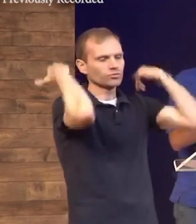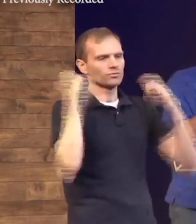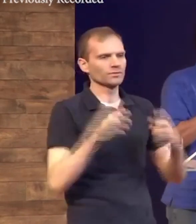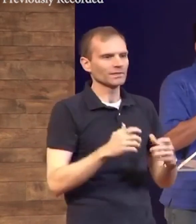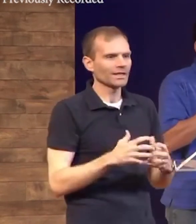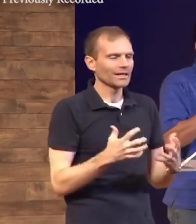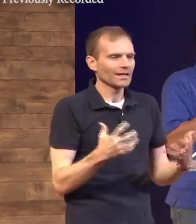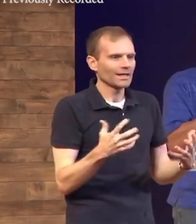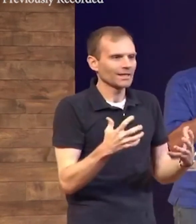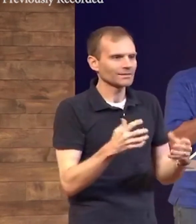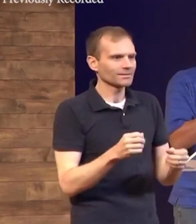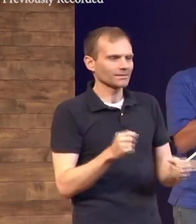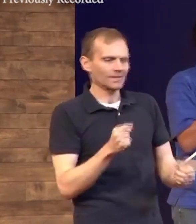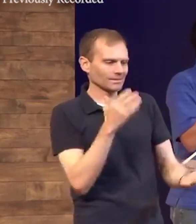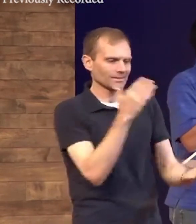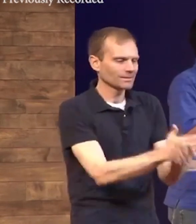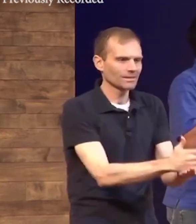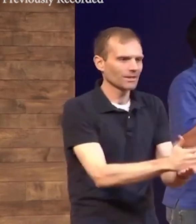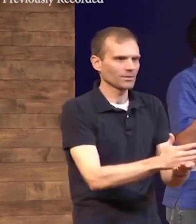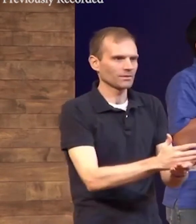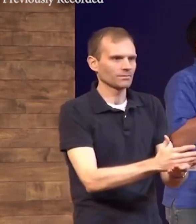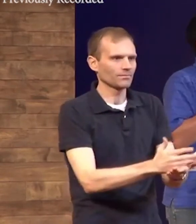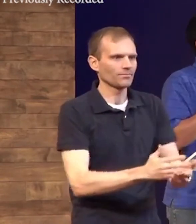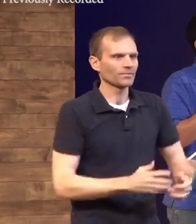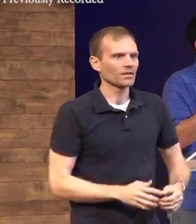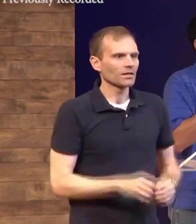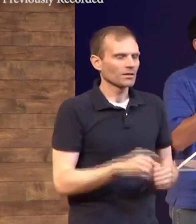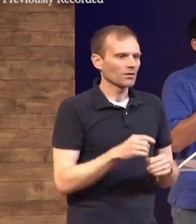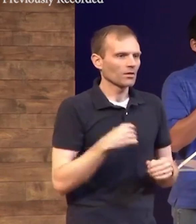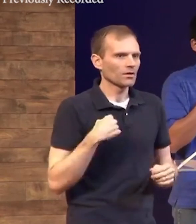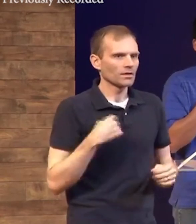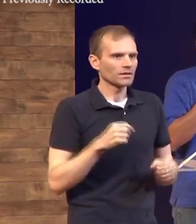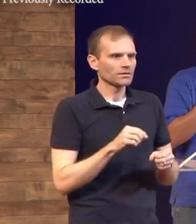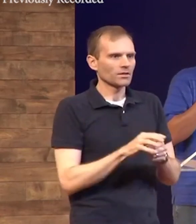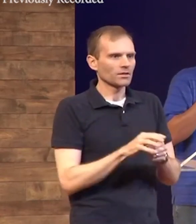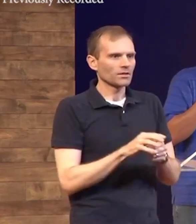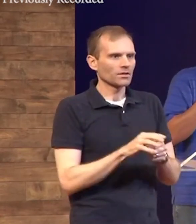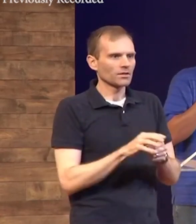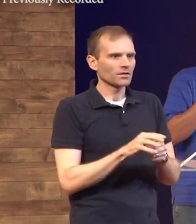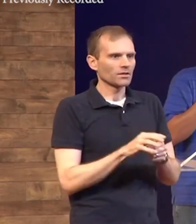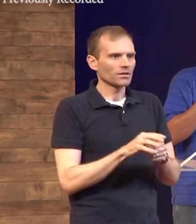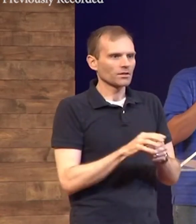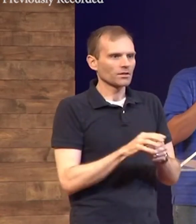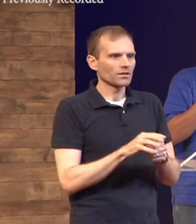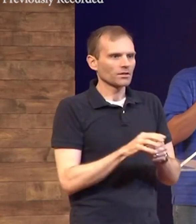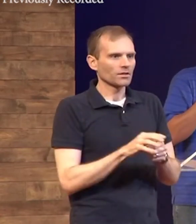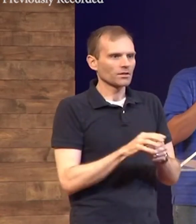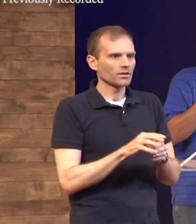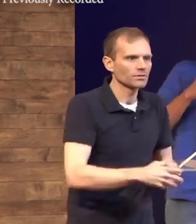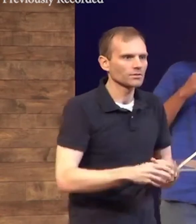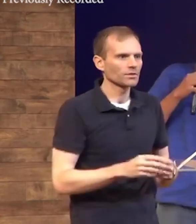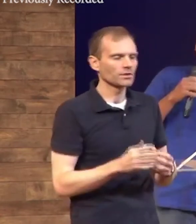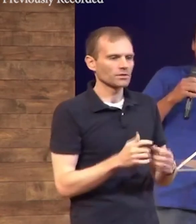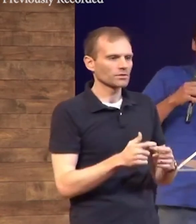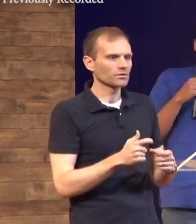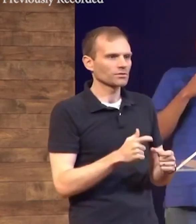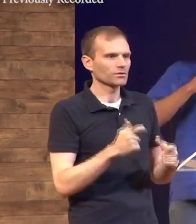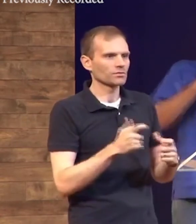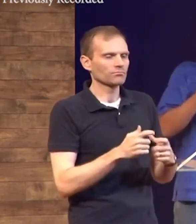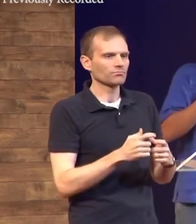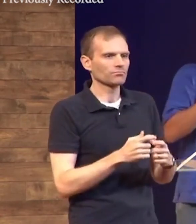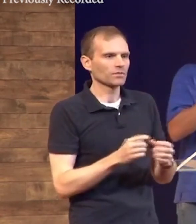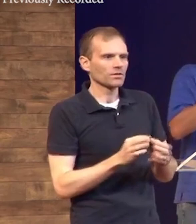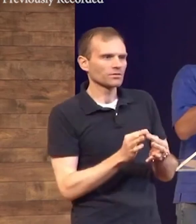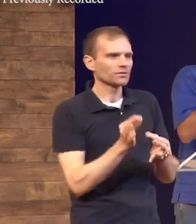That the cup we have is just not enough, and that we have to let it out. The Spirit should be something that is so full of us that